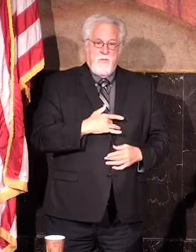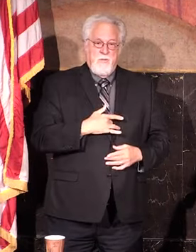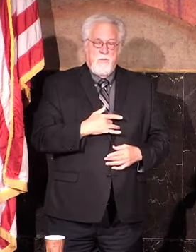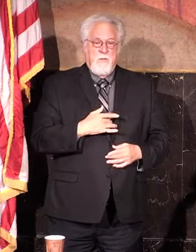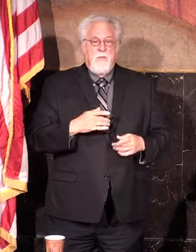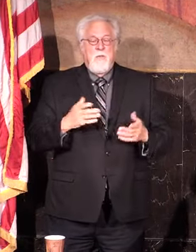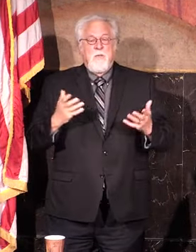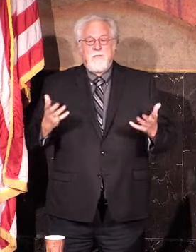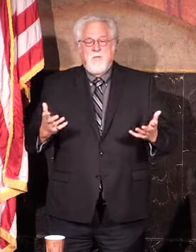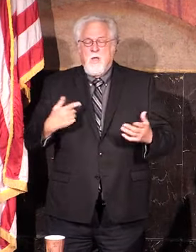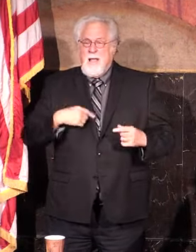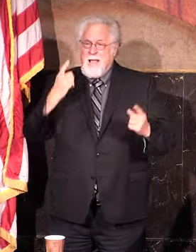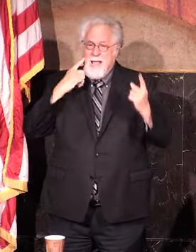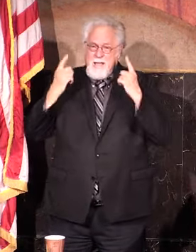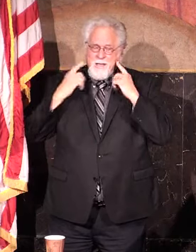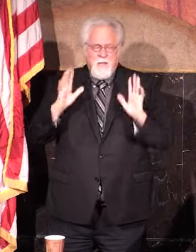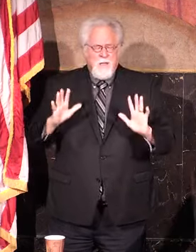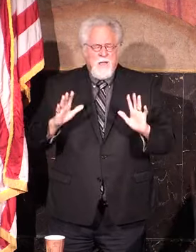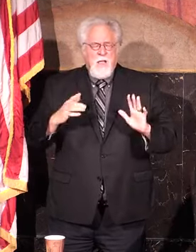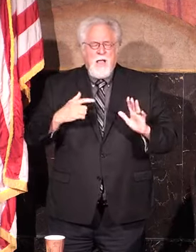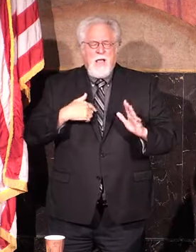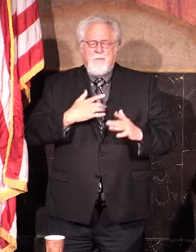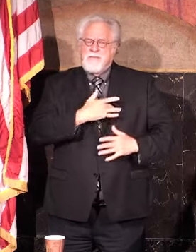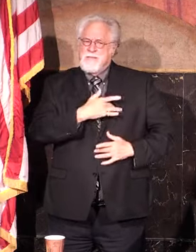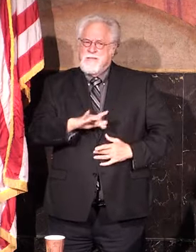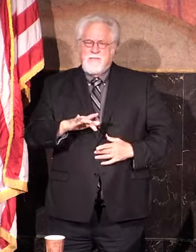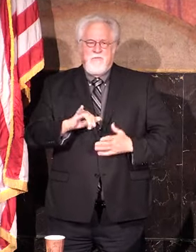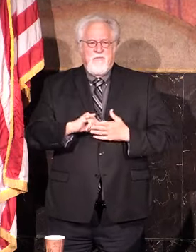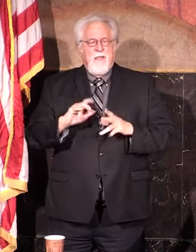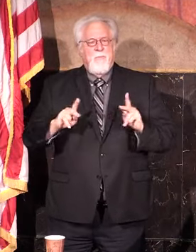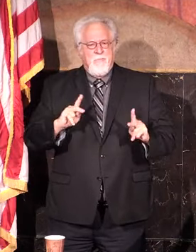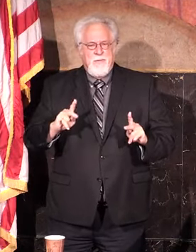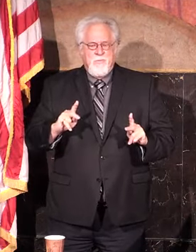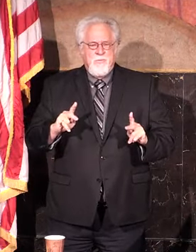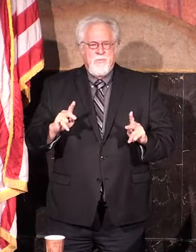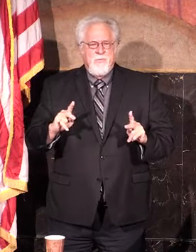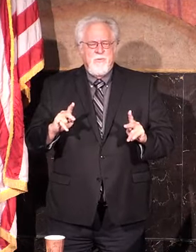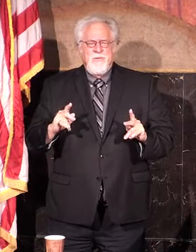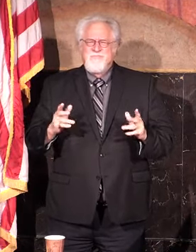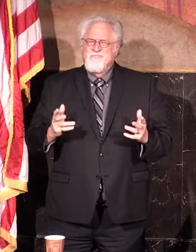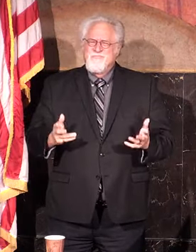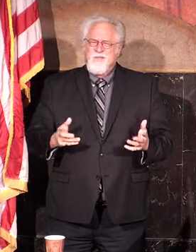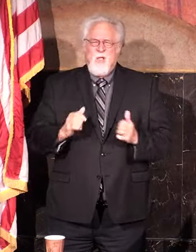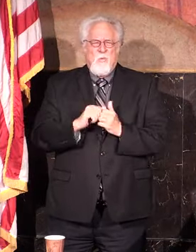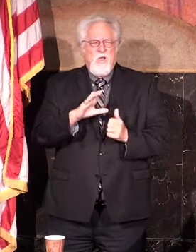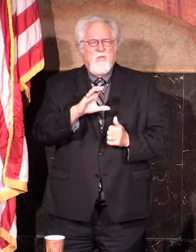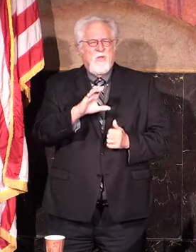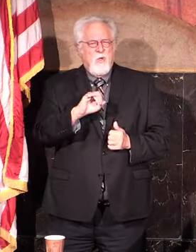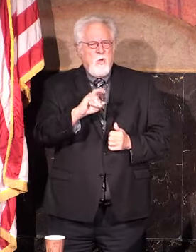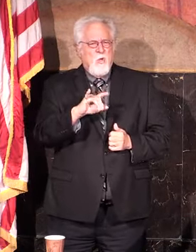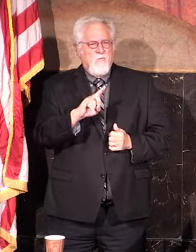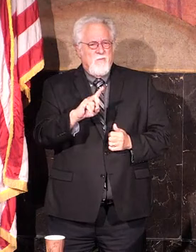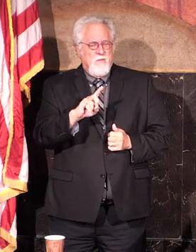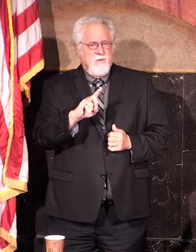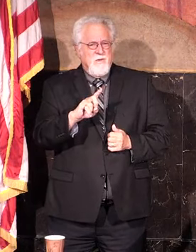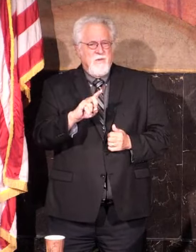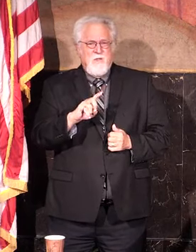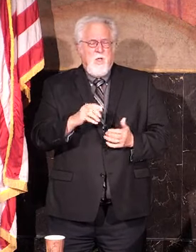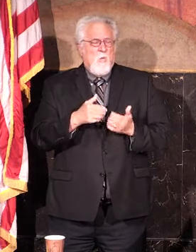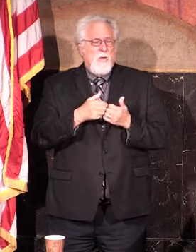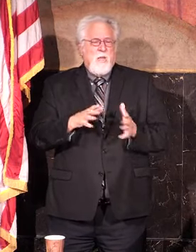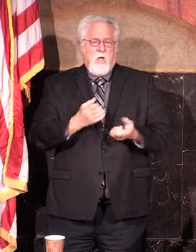You know, so when I hear, I'm sensitive to the fact that people, you know, with COVID, that we've lost our sense of